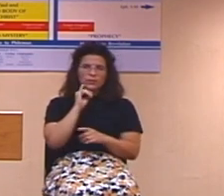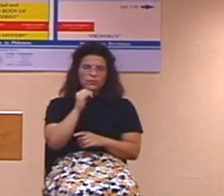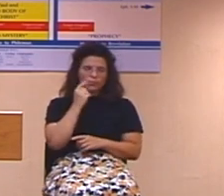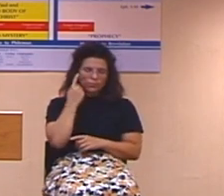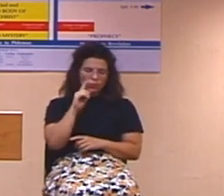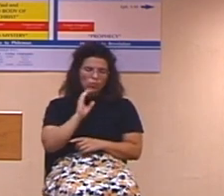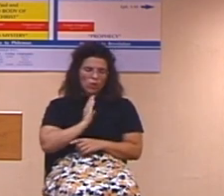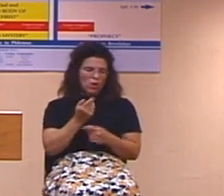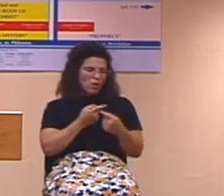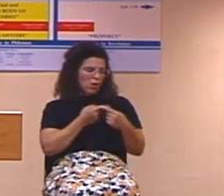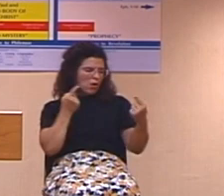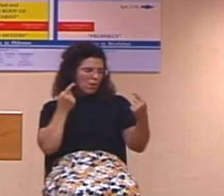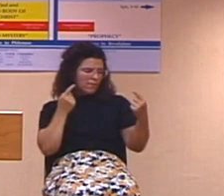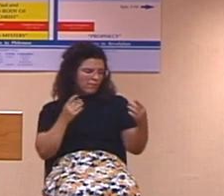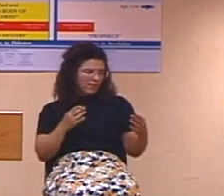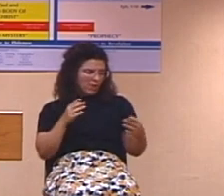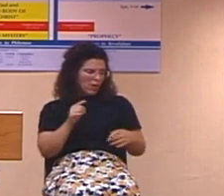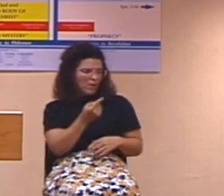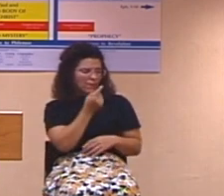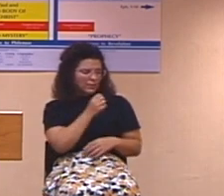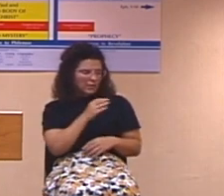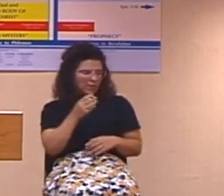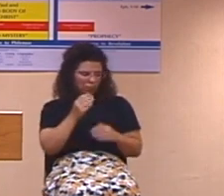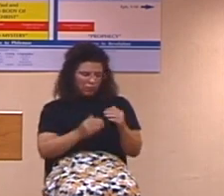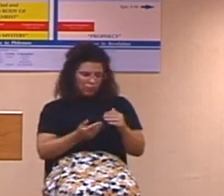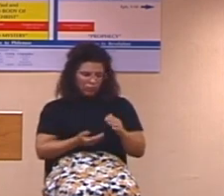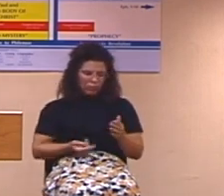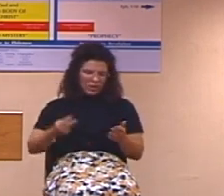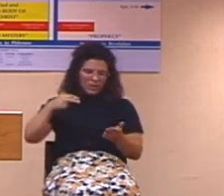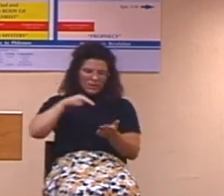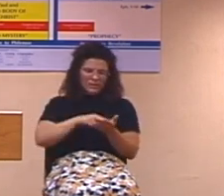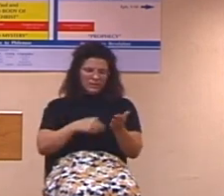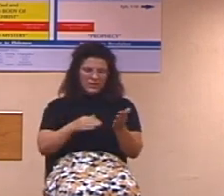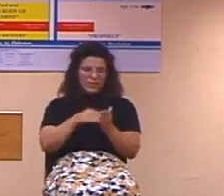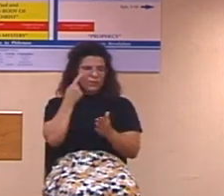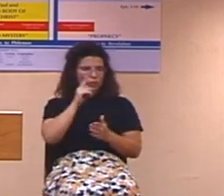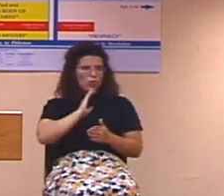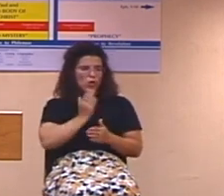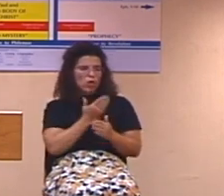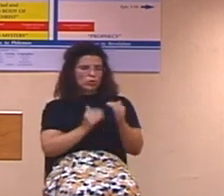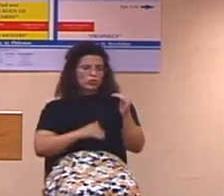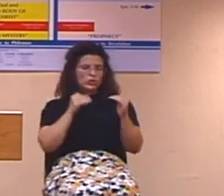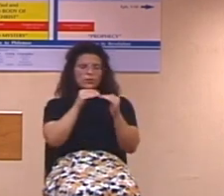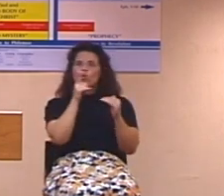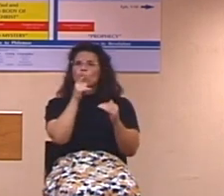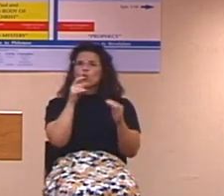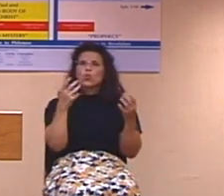offenses and was raised again for our justification? Who did the work?